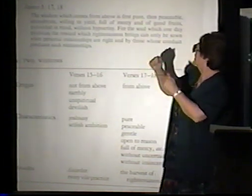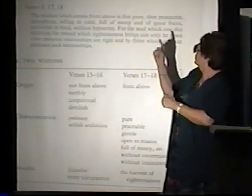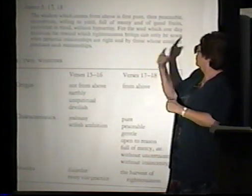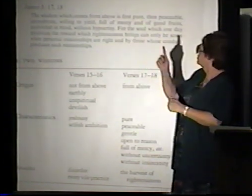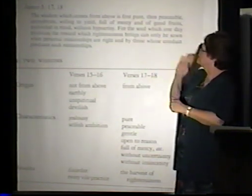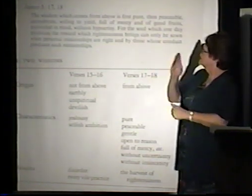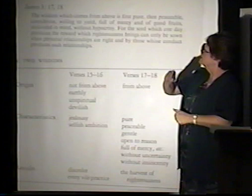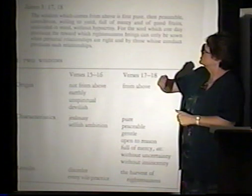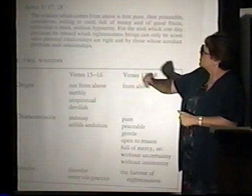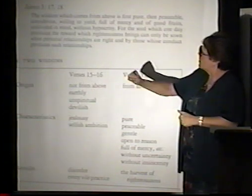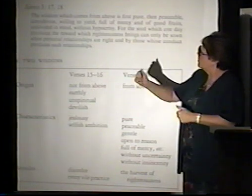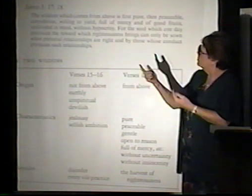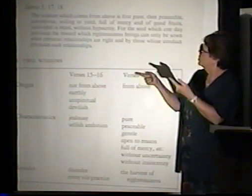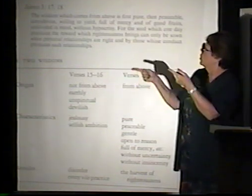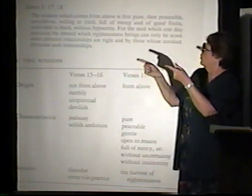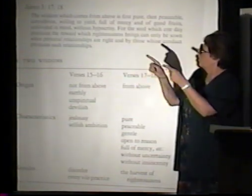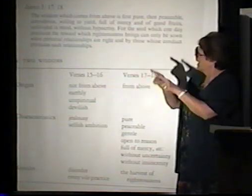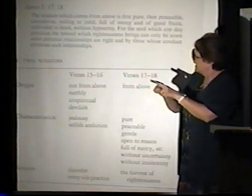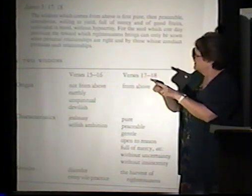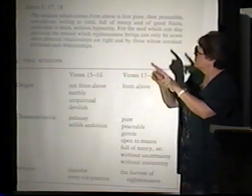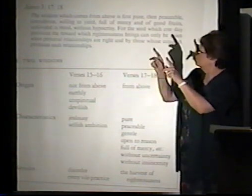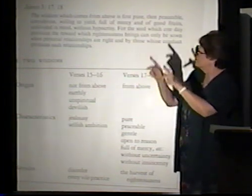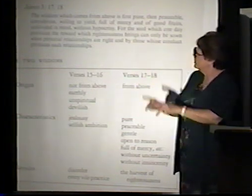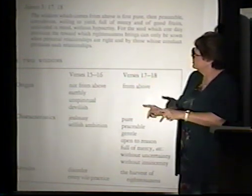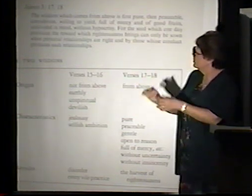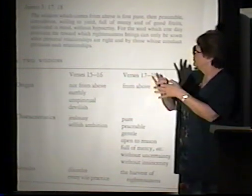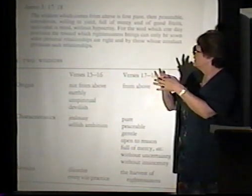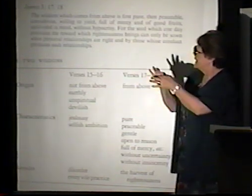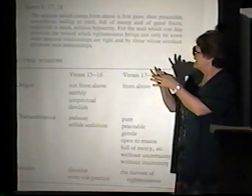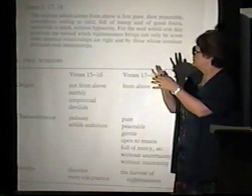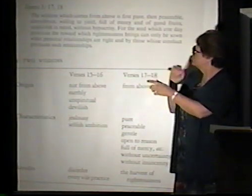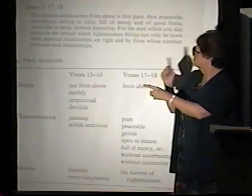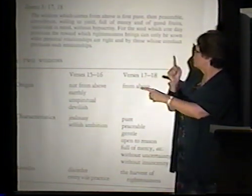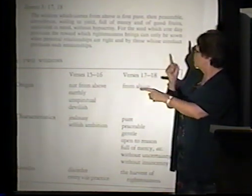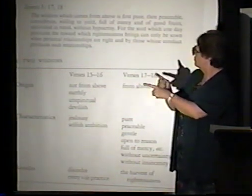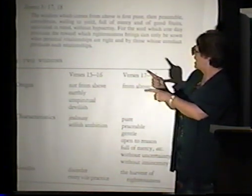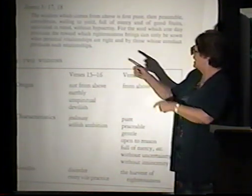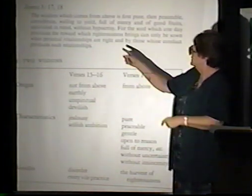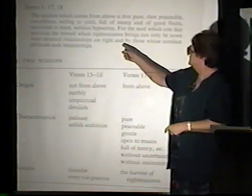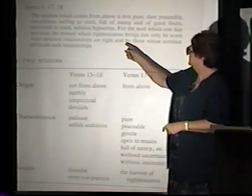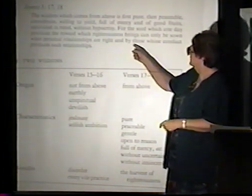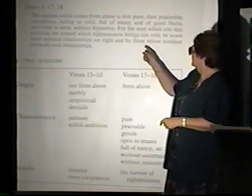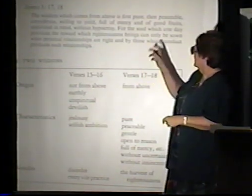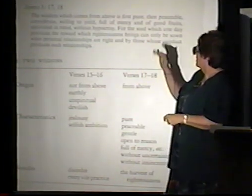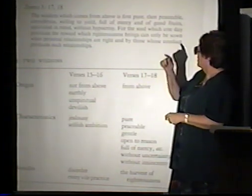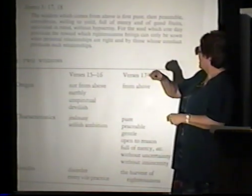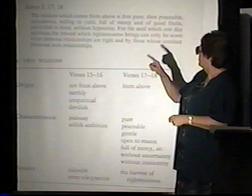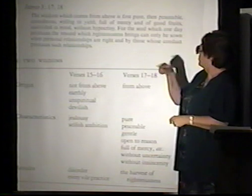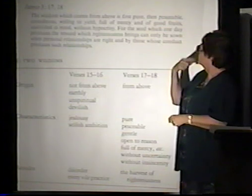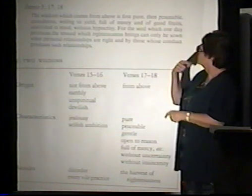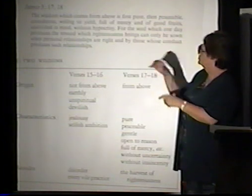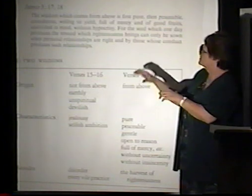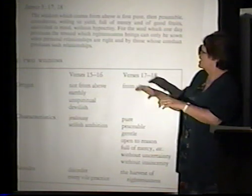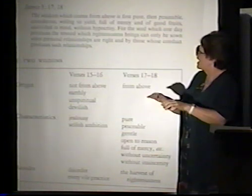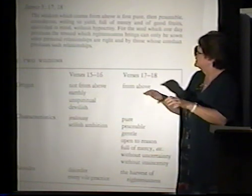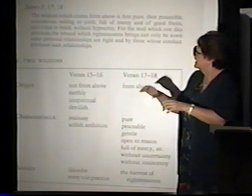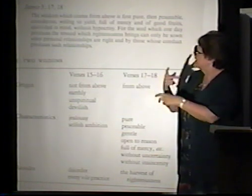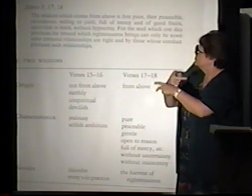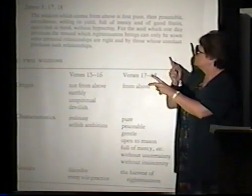can only be told when personal relationship or not. By those who kind that to